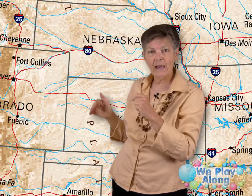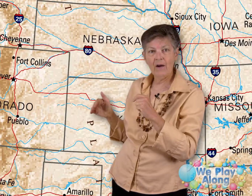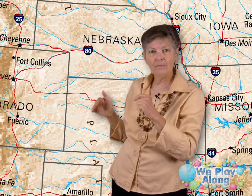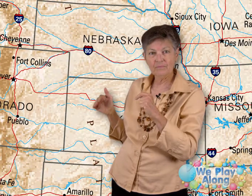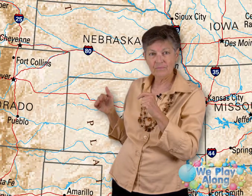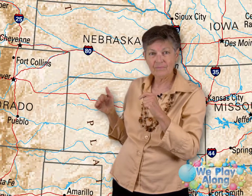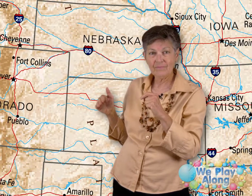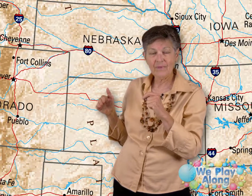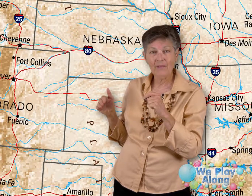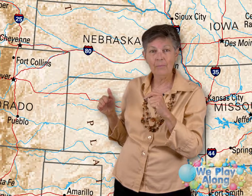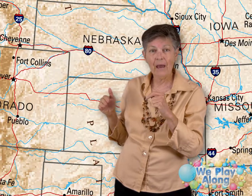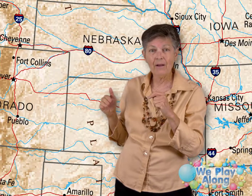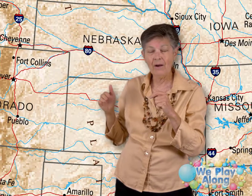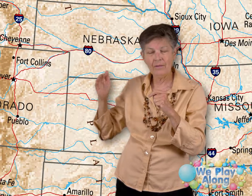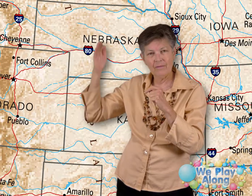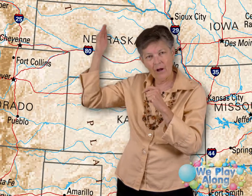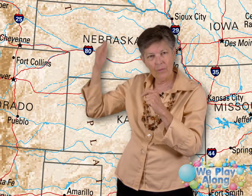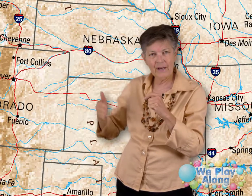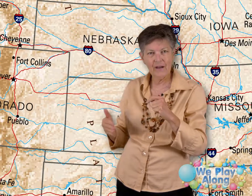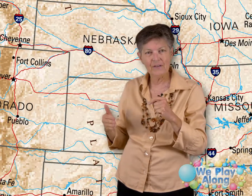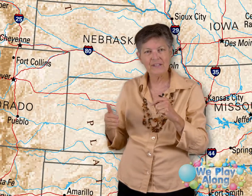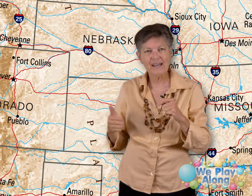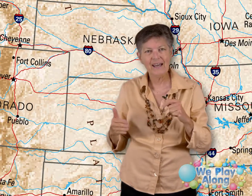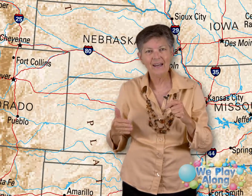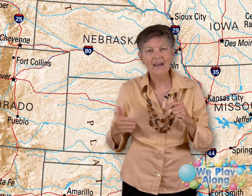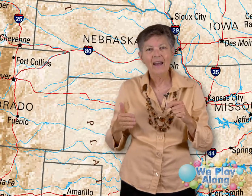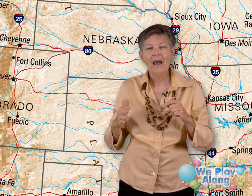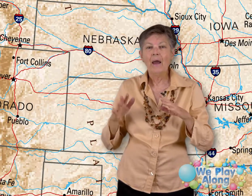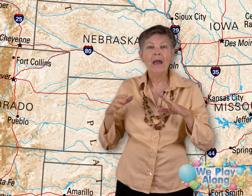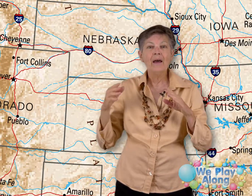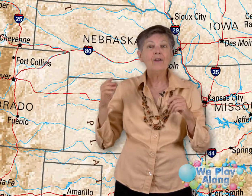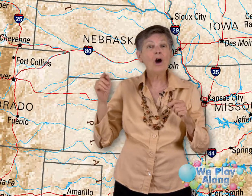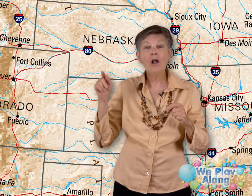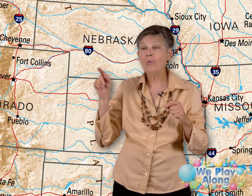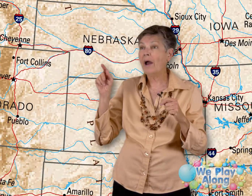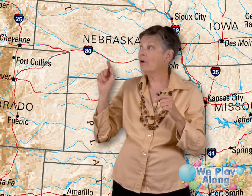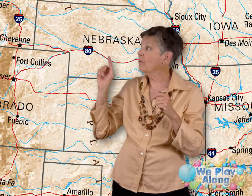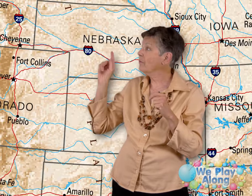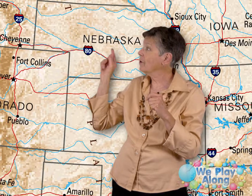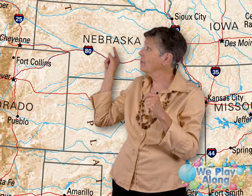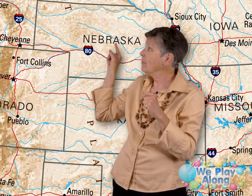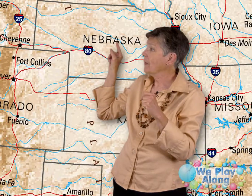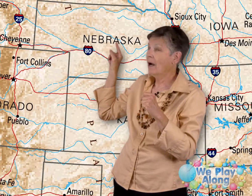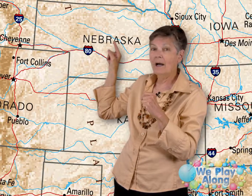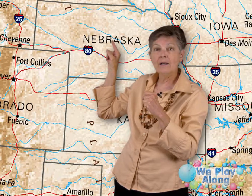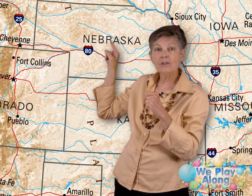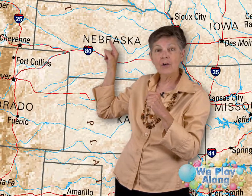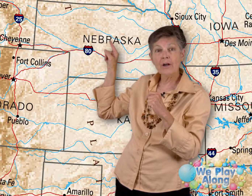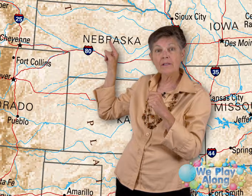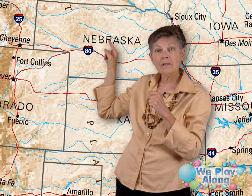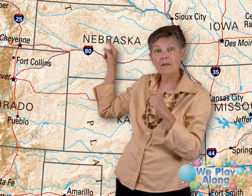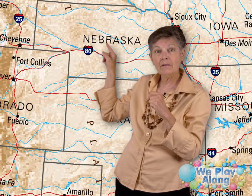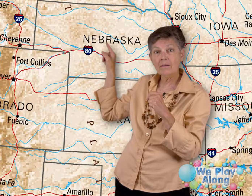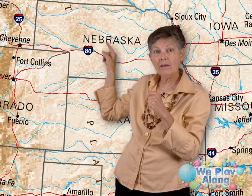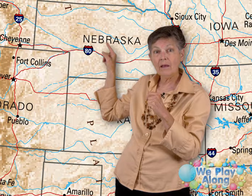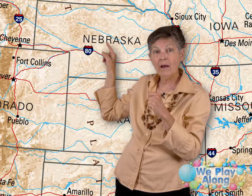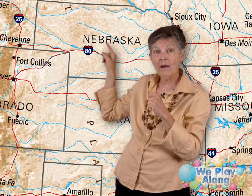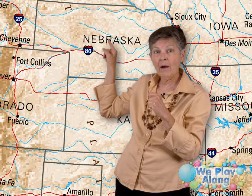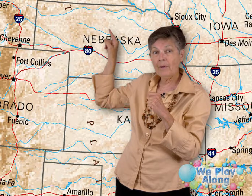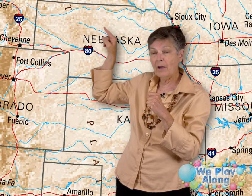down all the way down the state. And the Colorado River starts up here